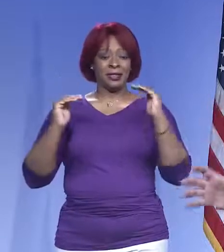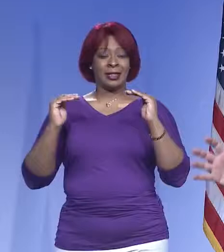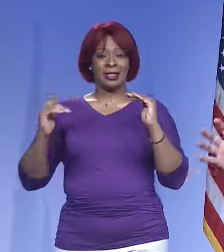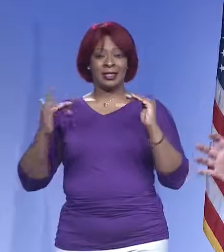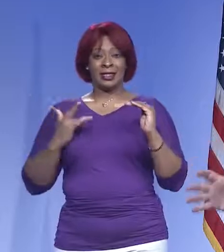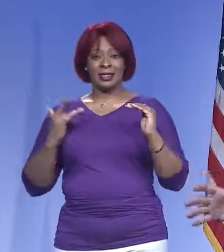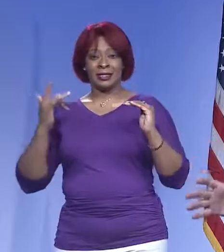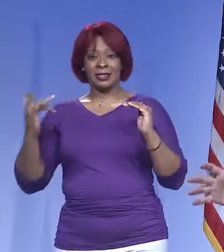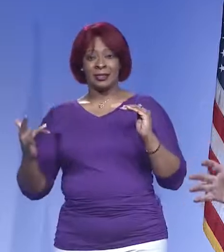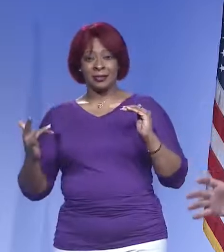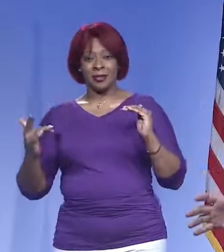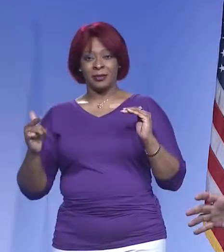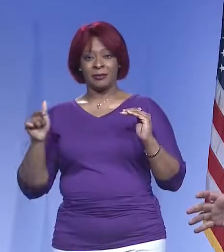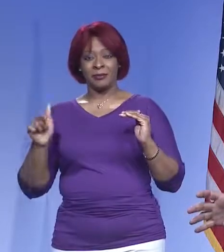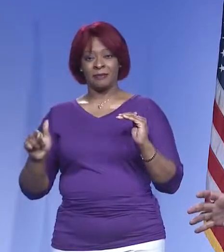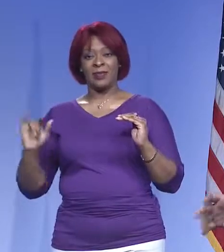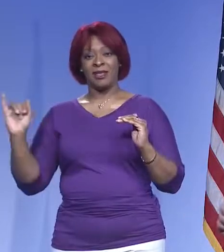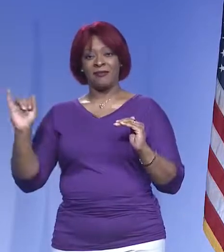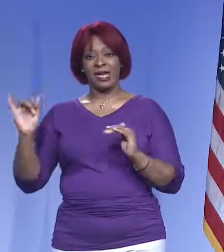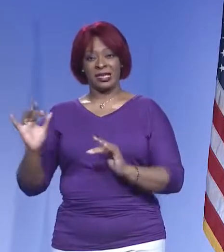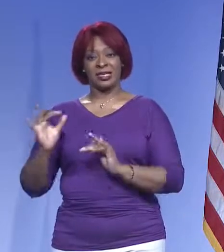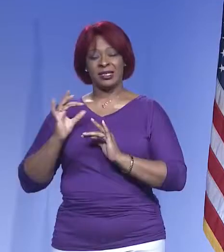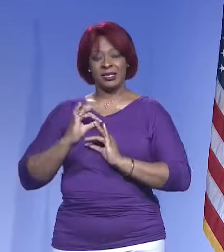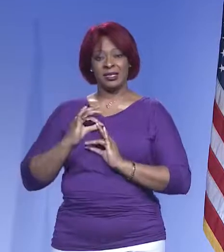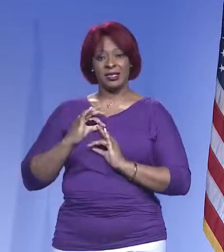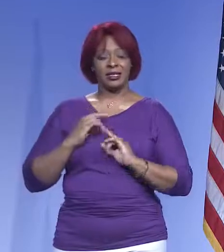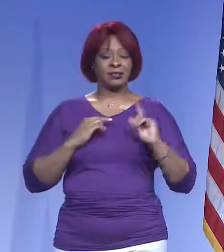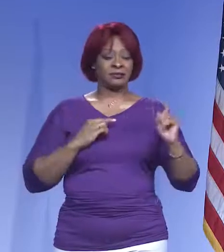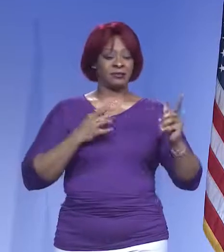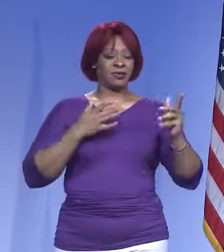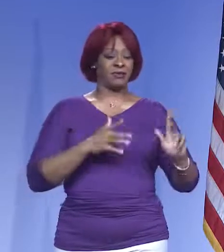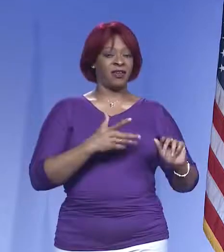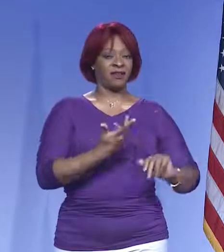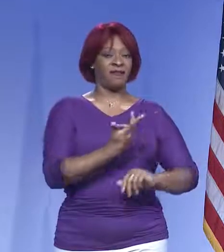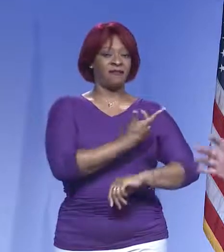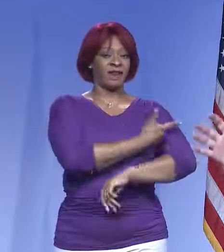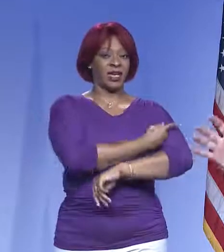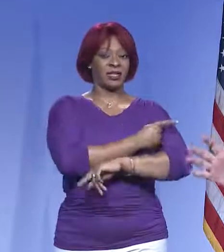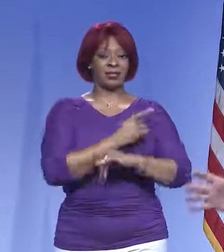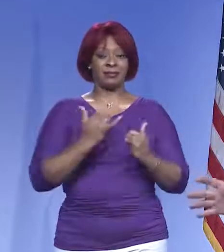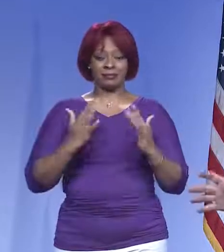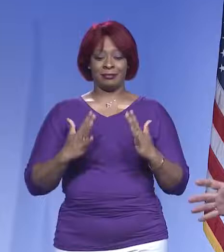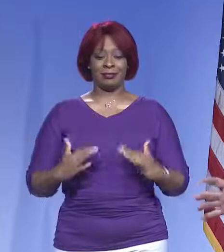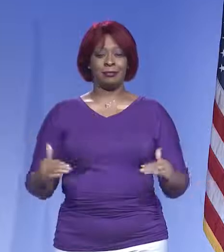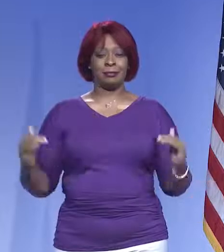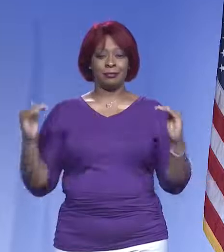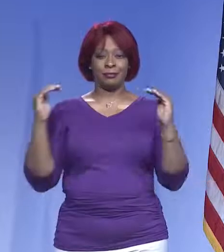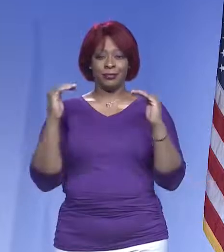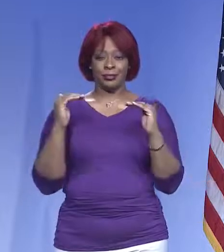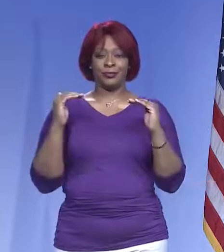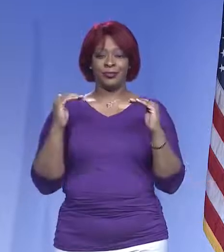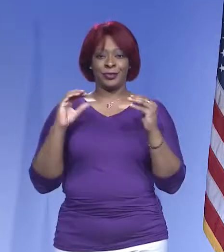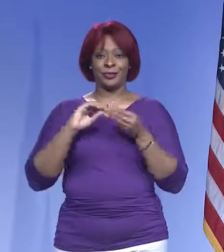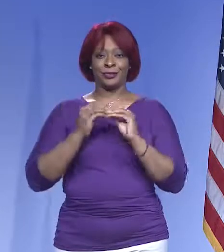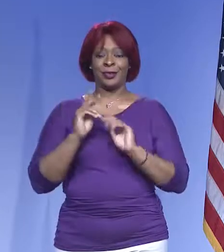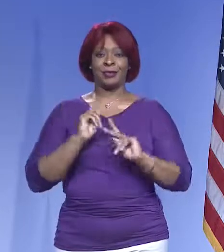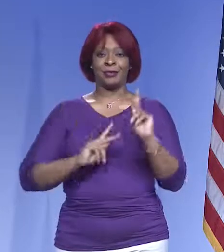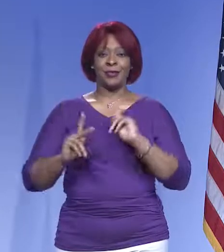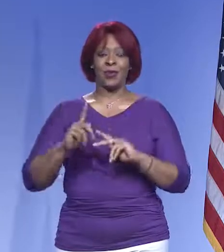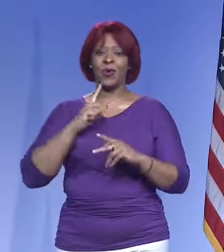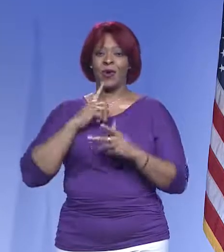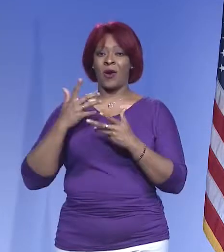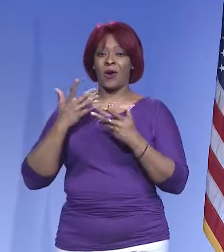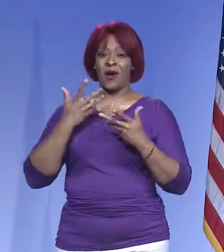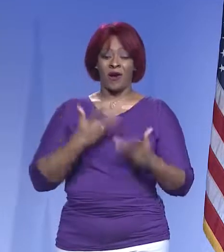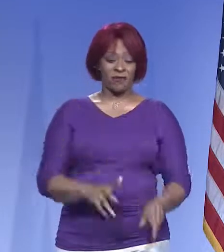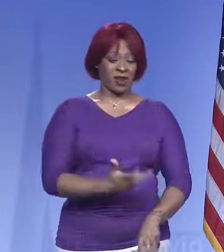susceptible to be infected and vaccinated at this moment. So we've got about an equal population of people who are